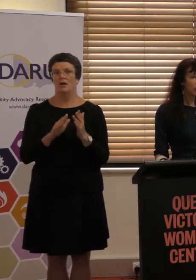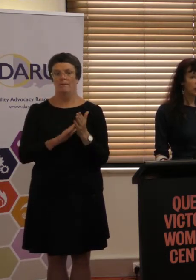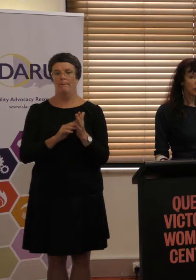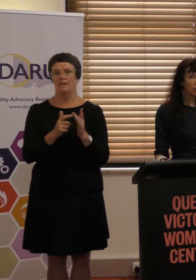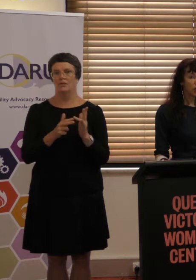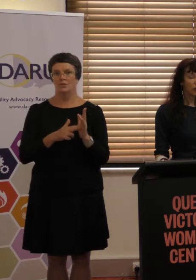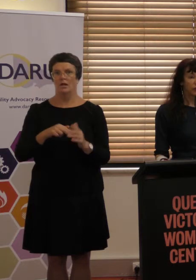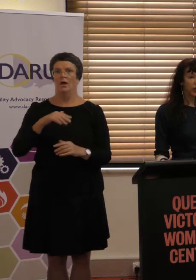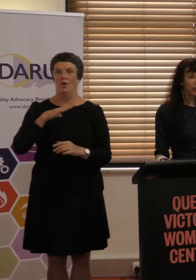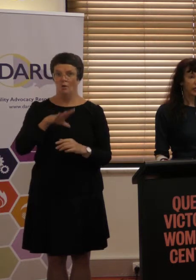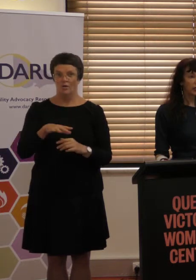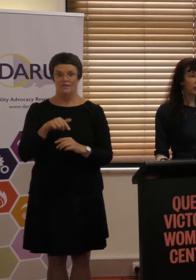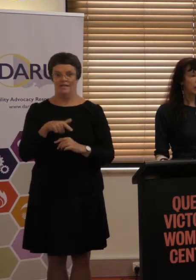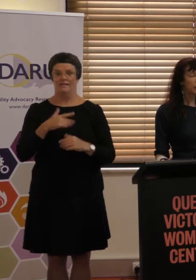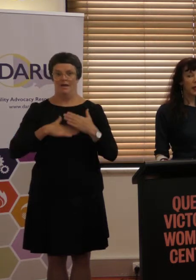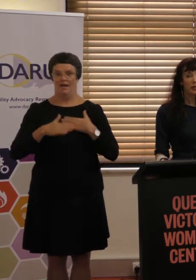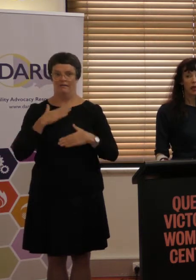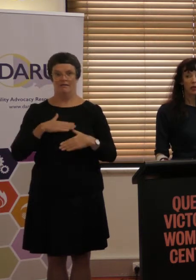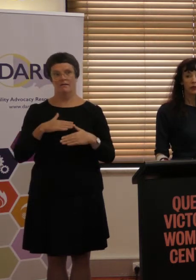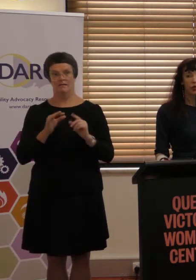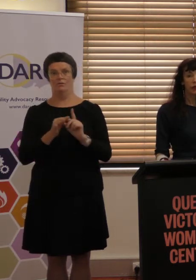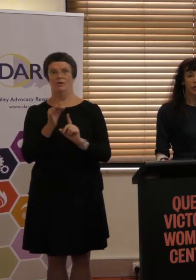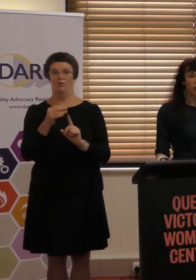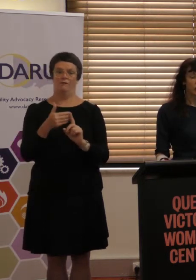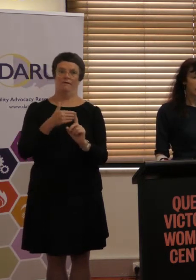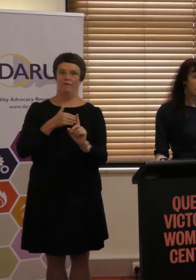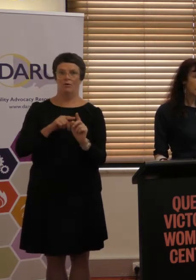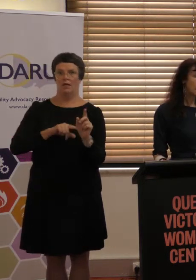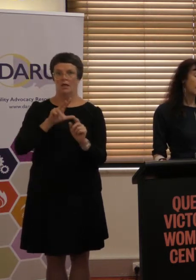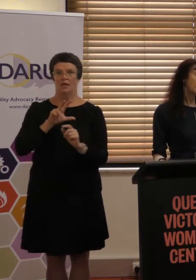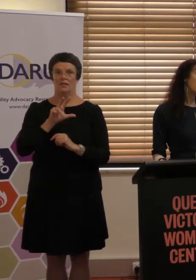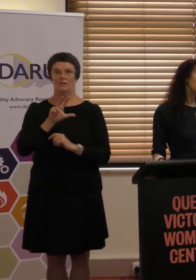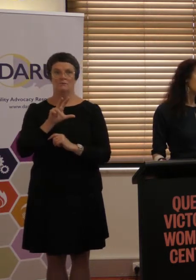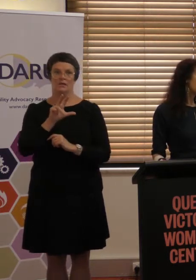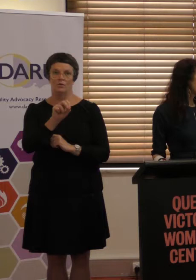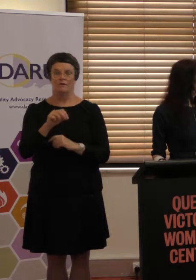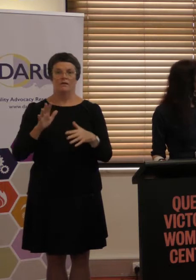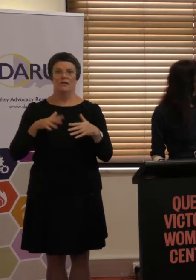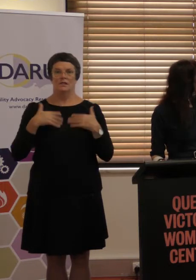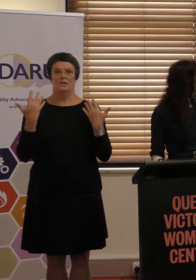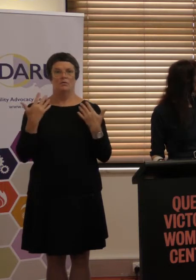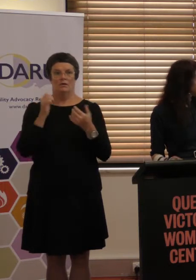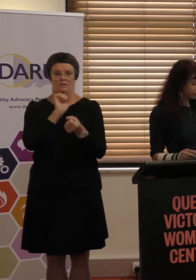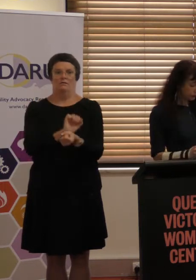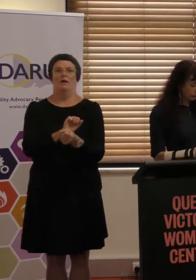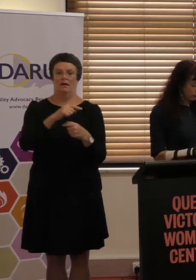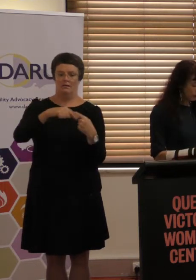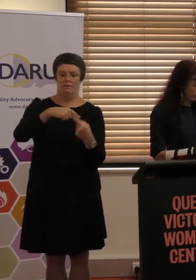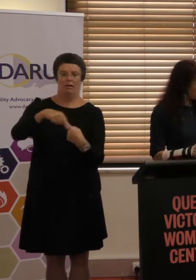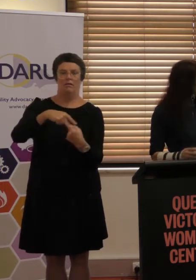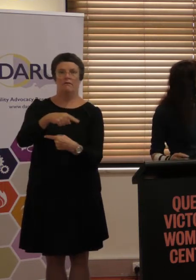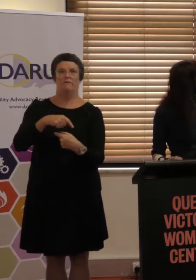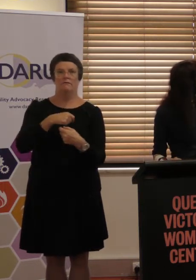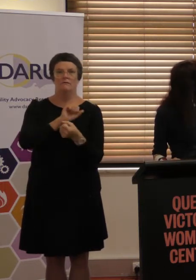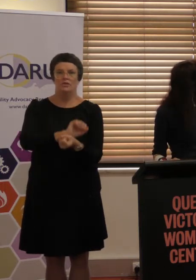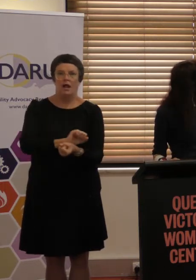before year 12, and he ends up in that cycle of juvenile justice, which we all know so well.